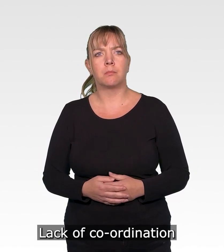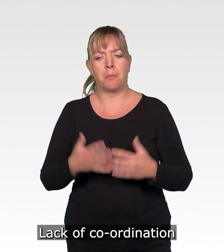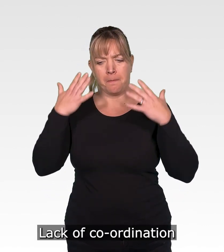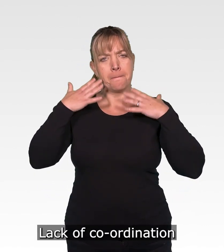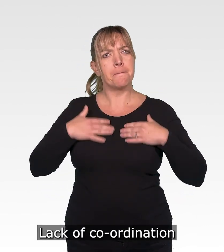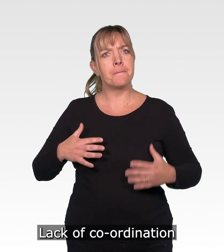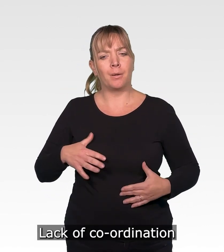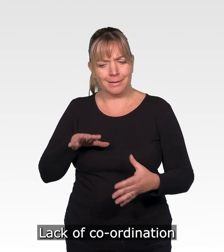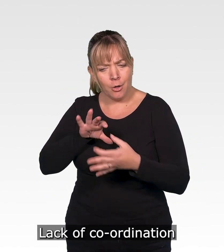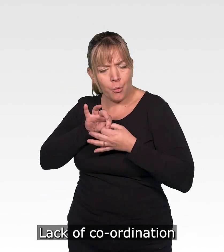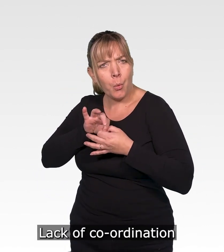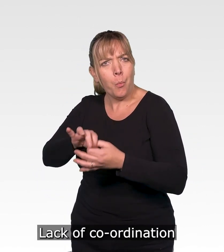lack of coordination,